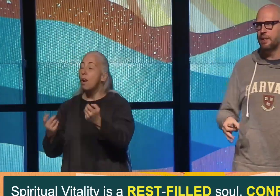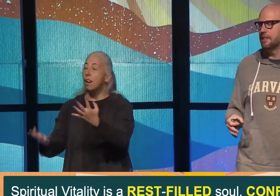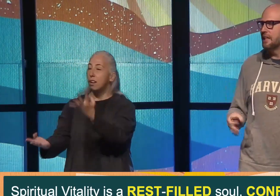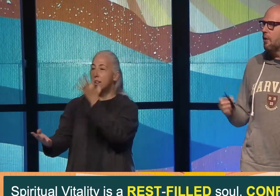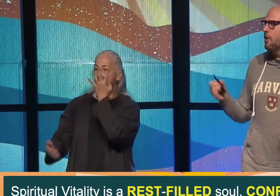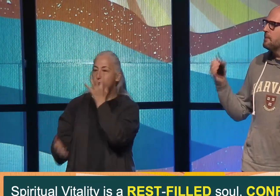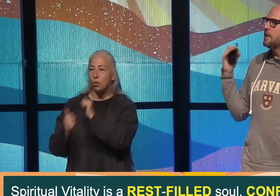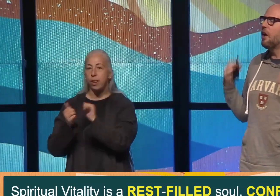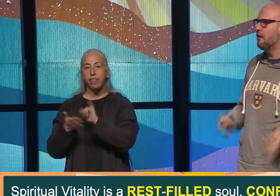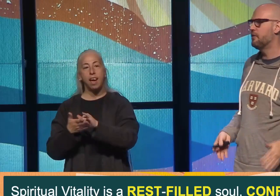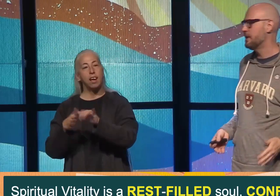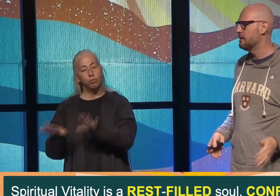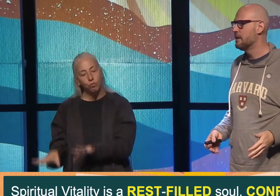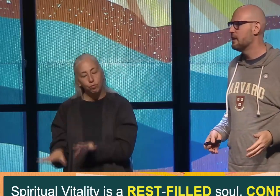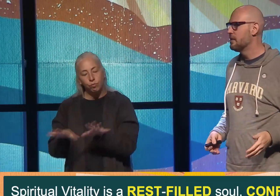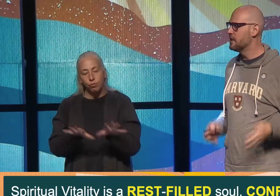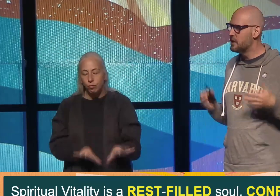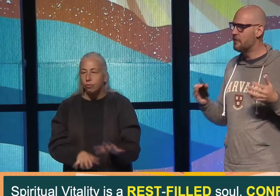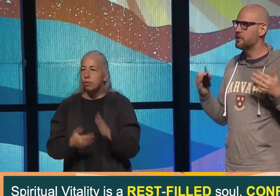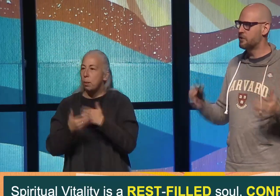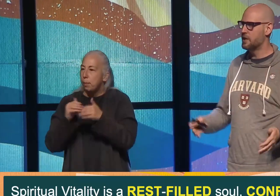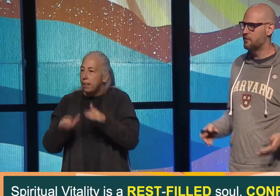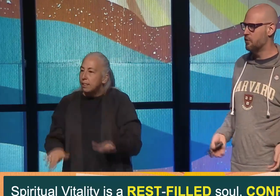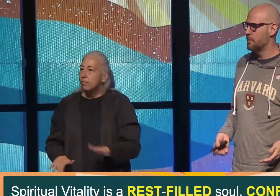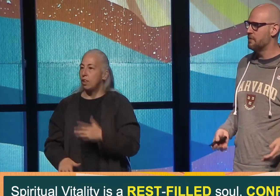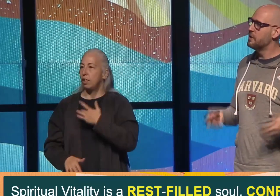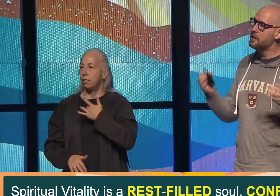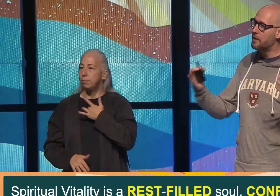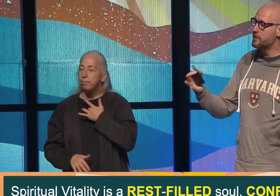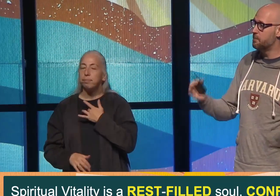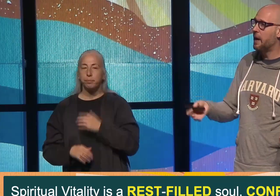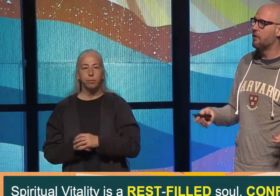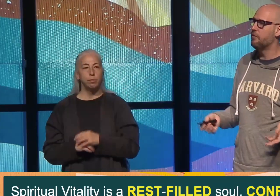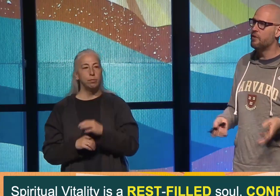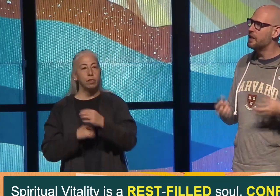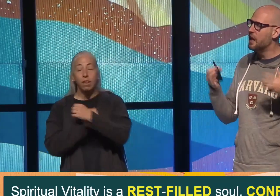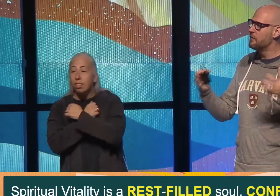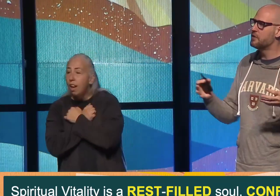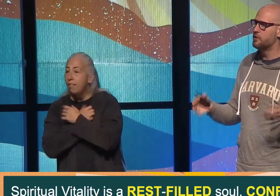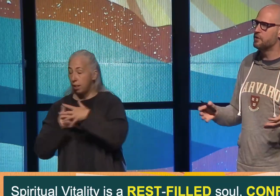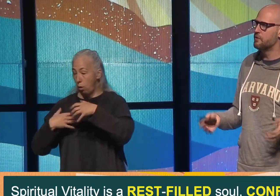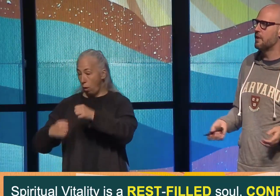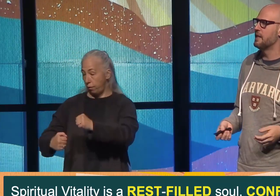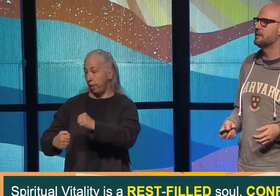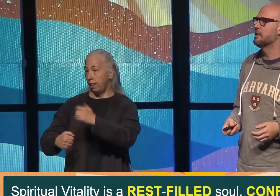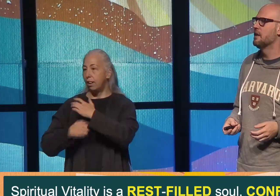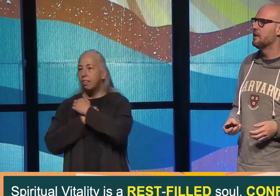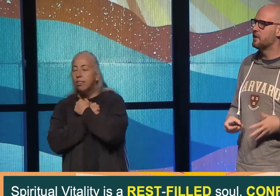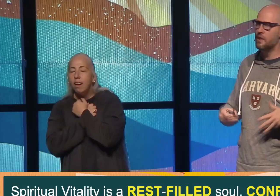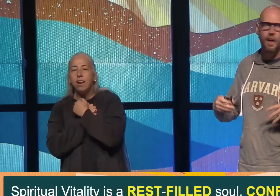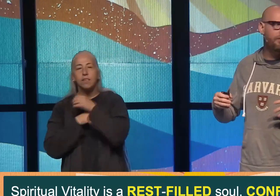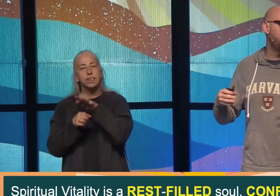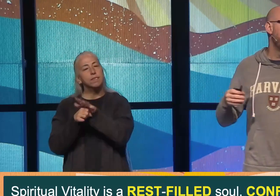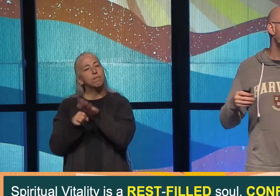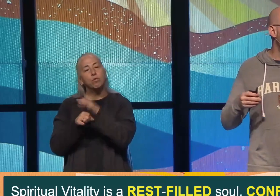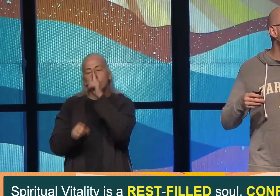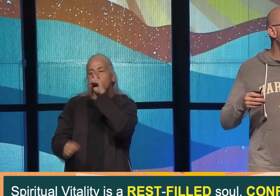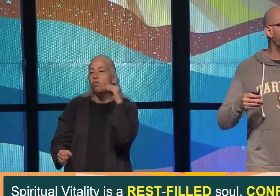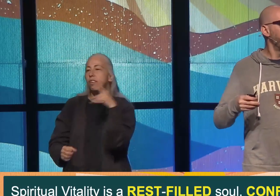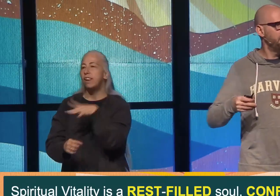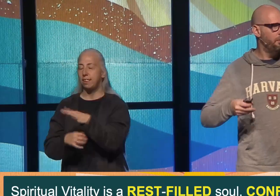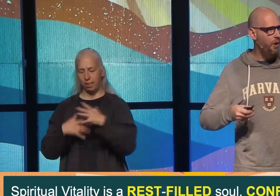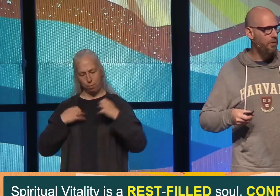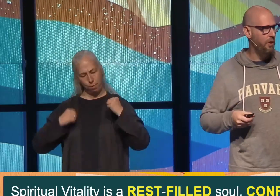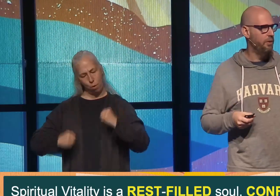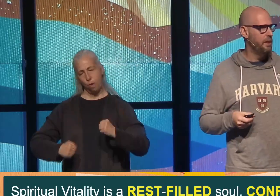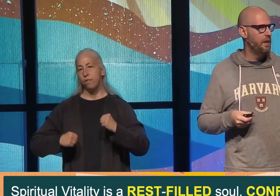in that presence. And I want to be confident that love is transformative, that love is powerful, that love is full of grace, that love is what